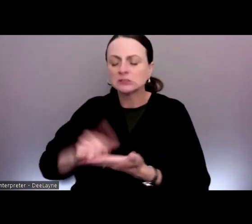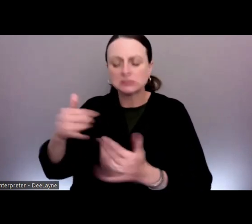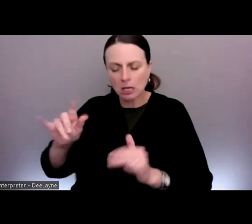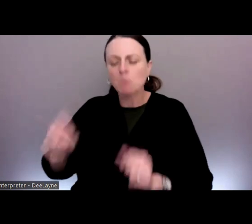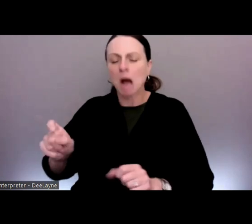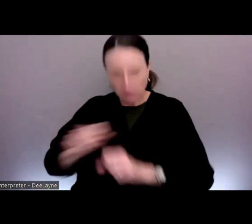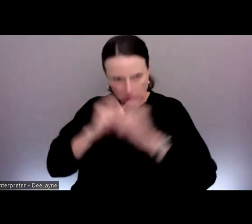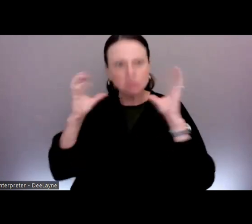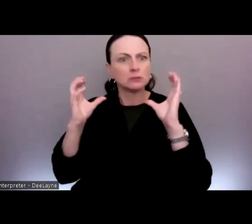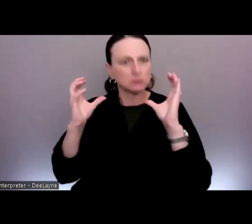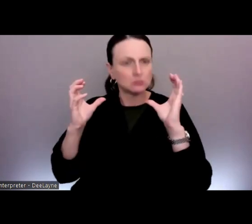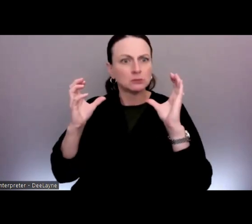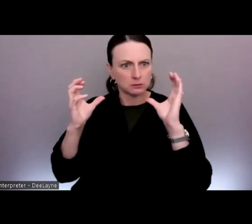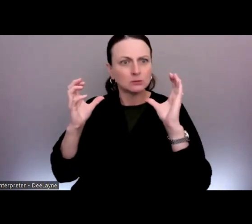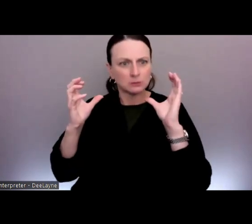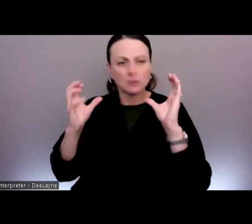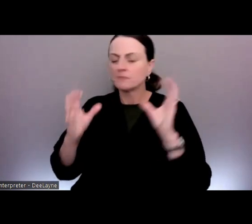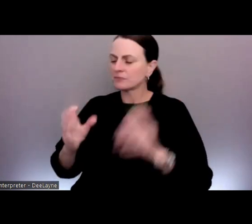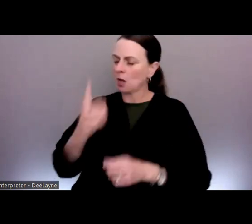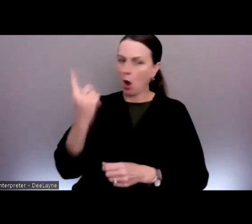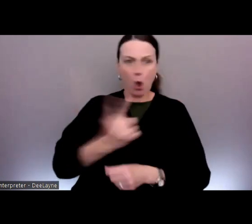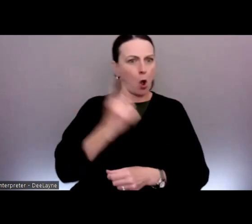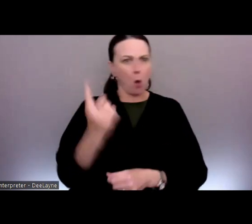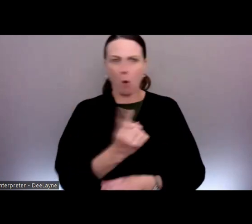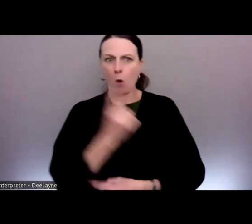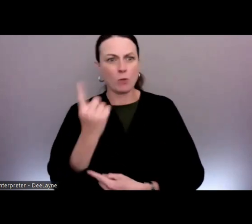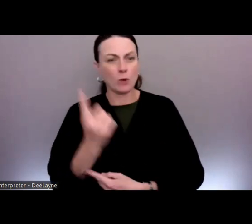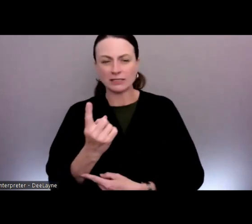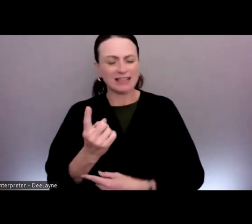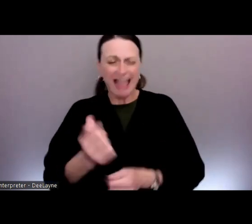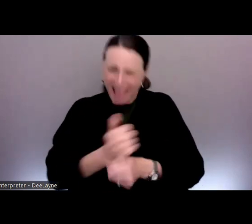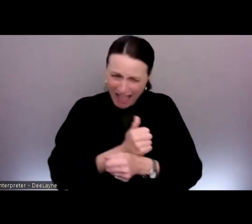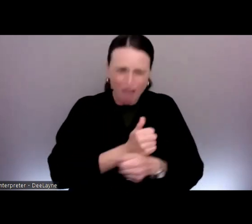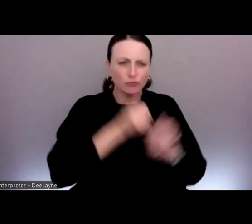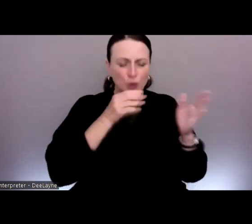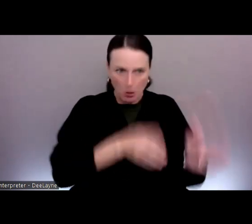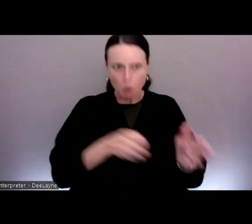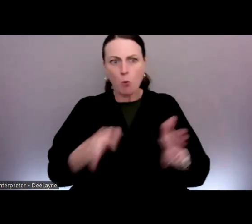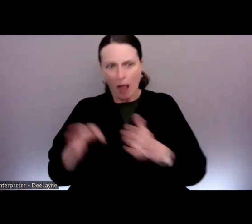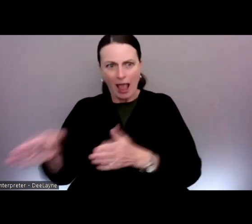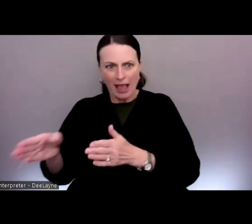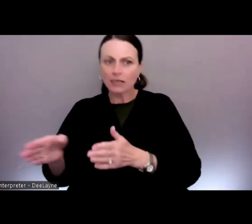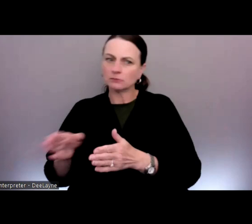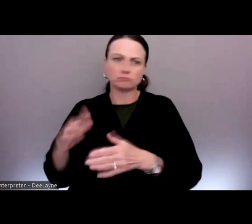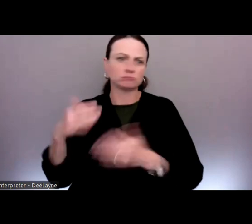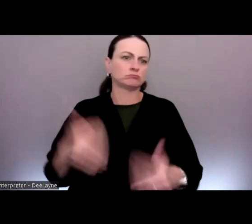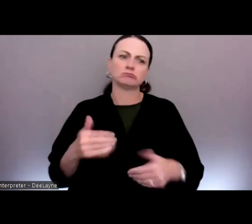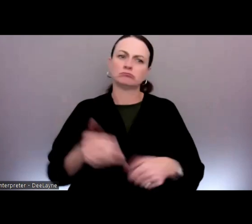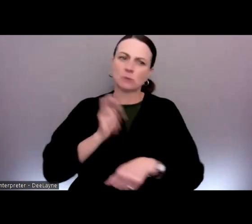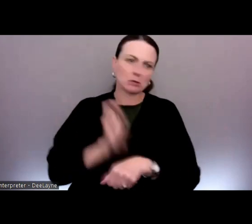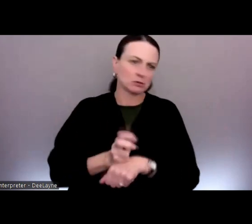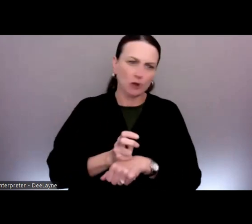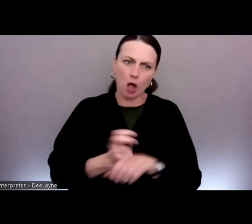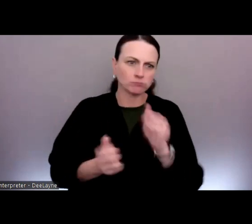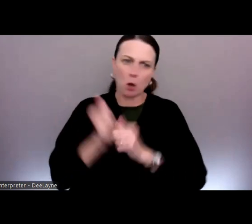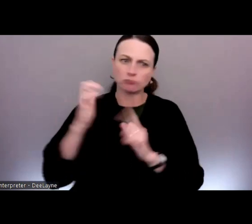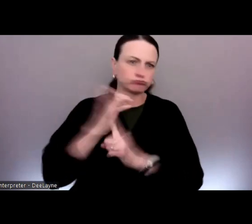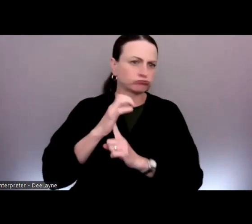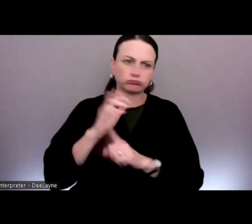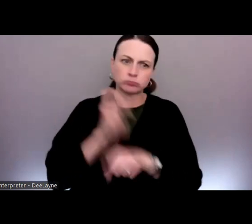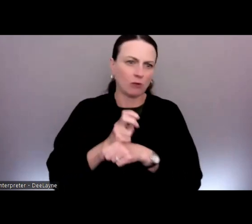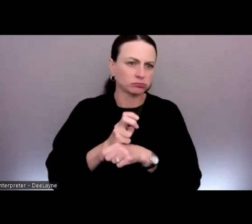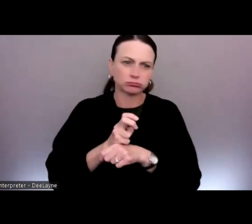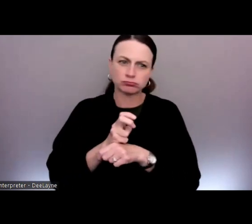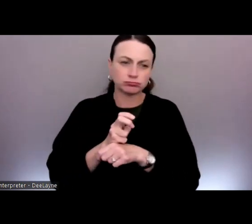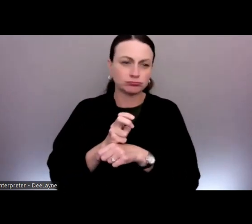knowing that this will always, in all ways, be the more difficult way to proceed. We must